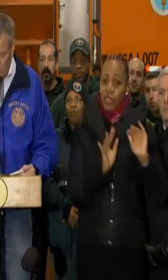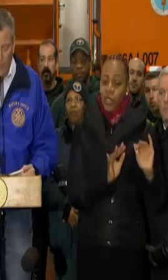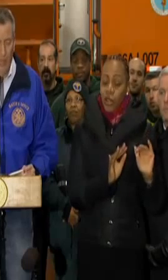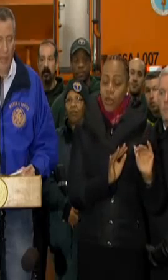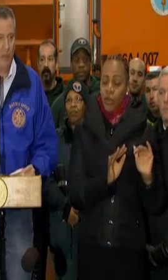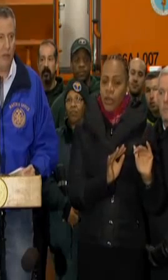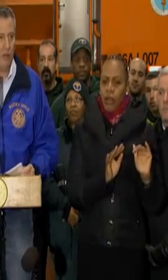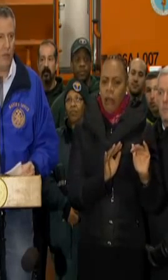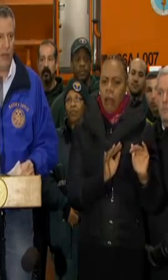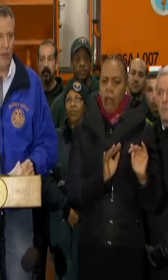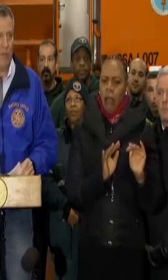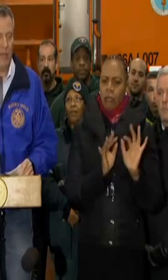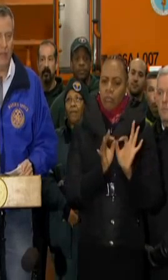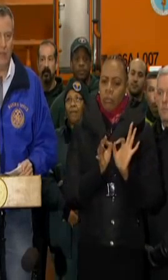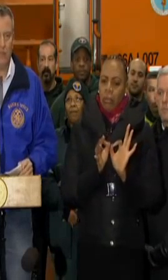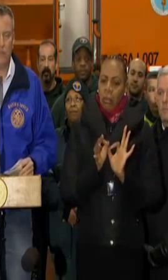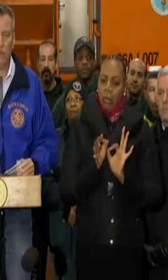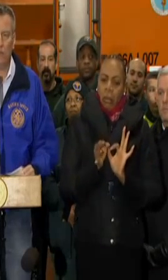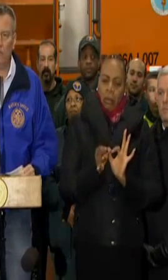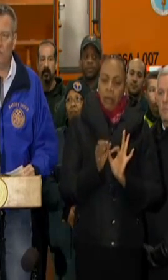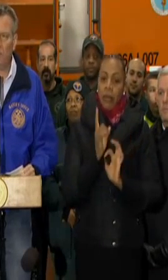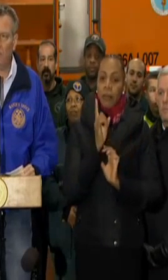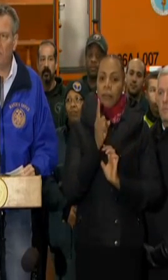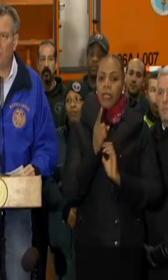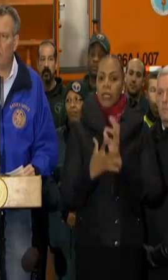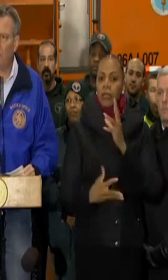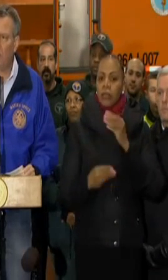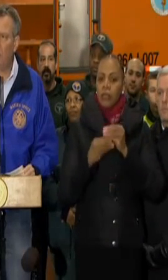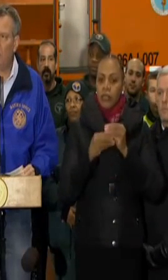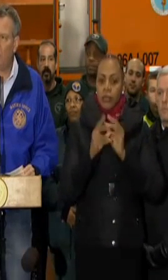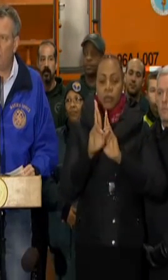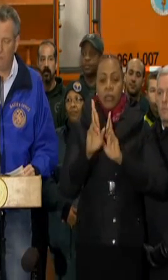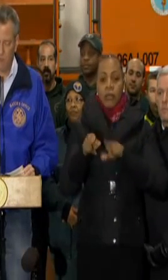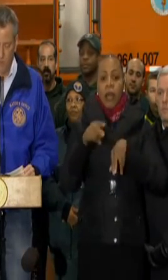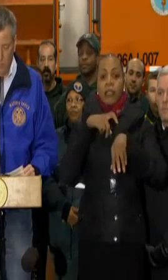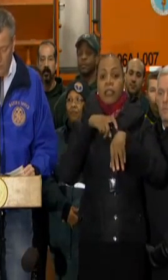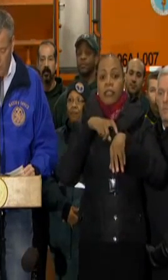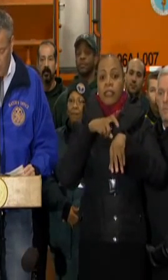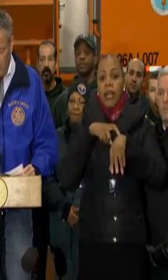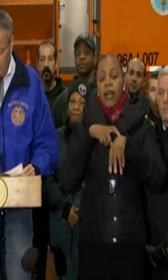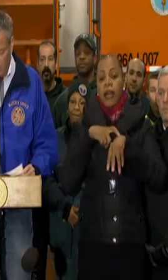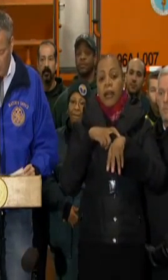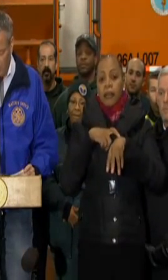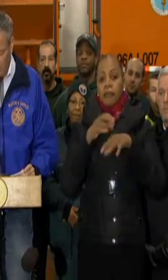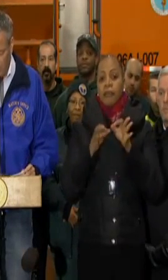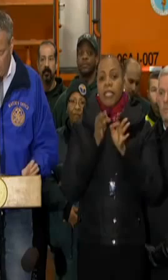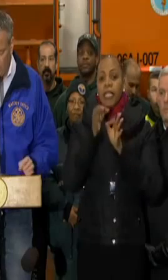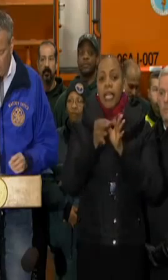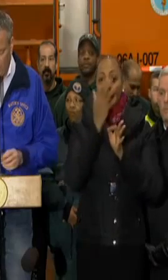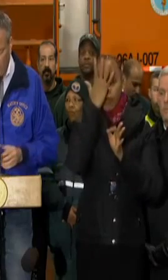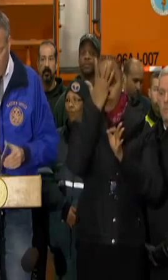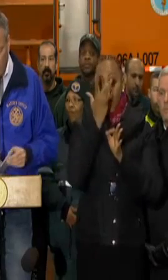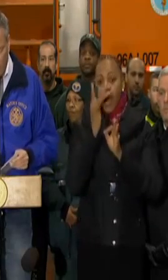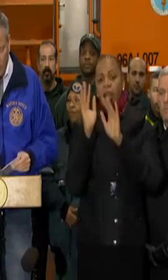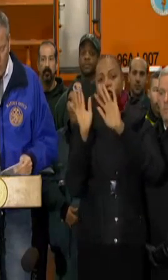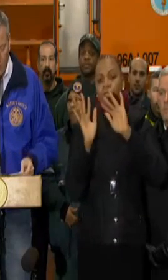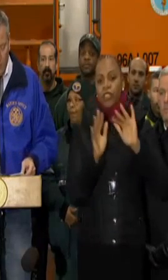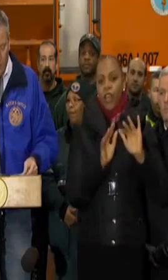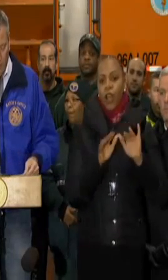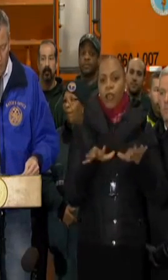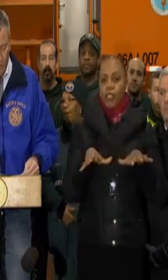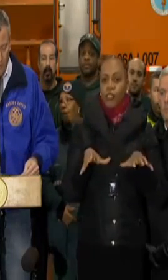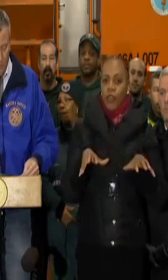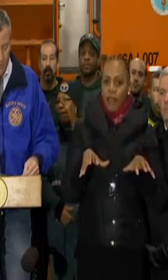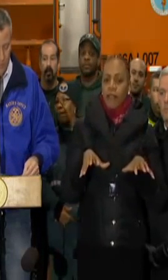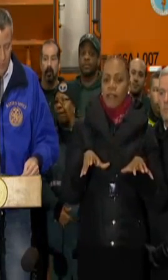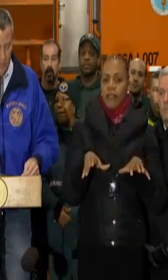small delay, about a minute additional response time delay because of the snow and the traffic conditions. But I know that